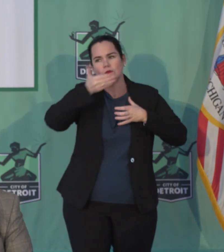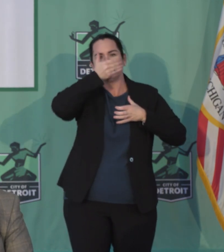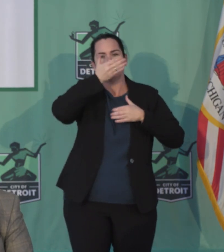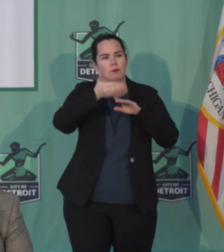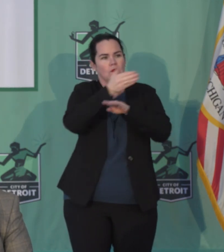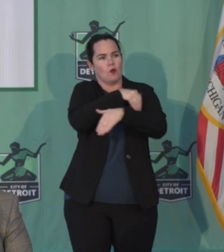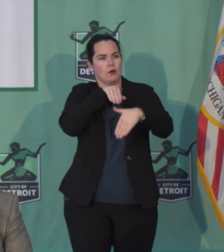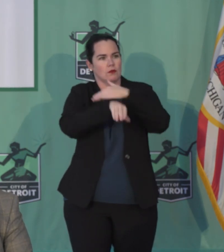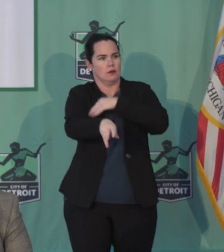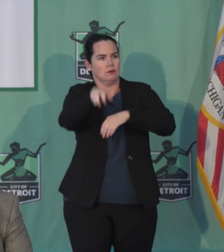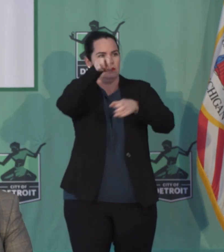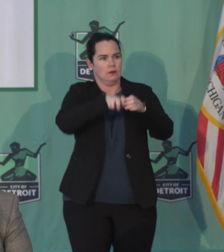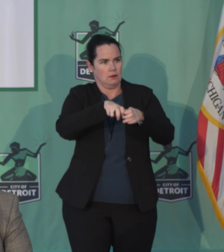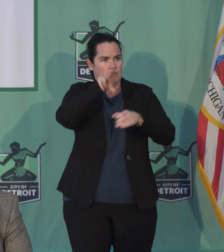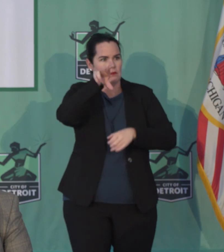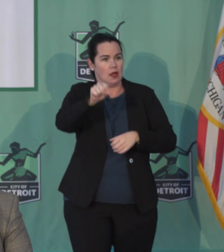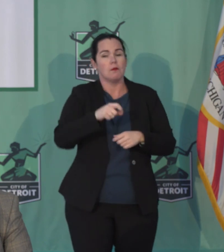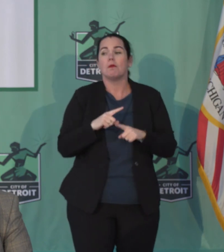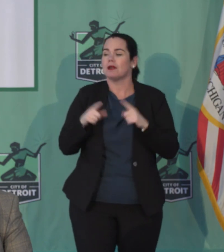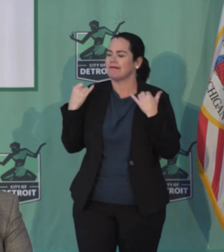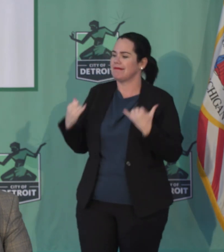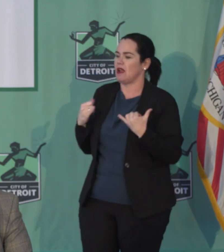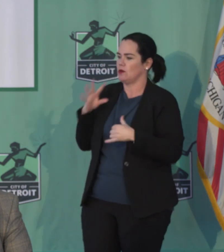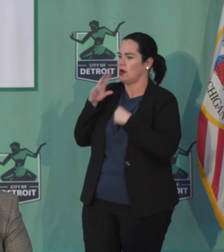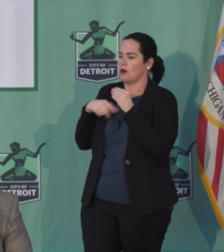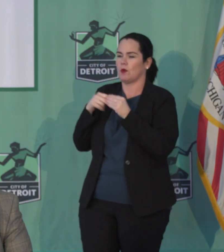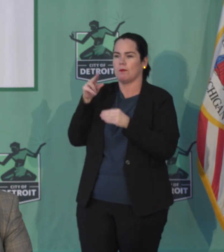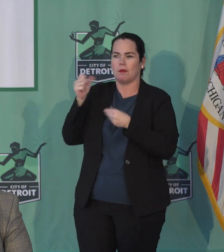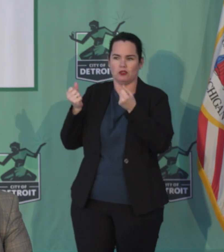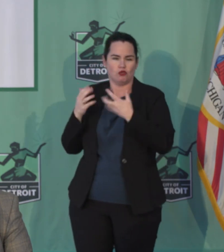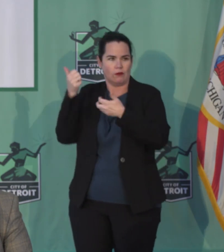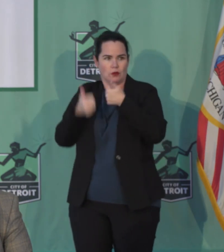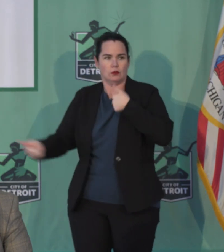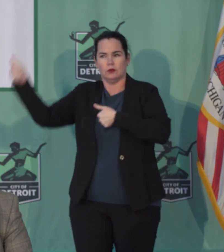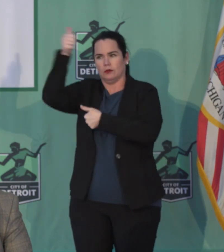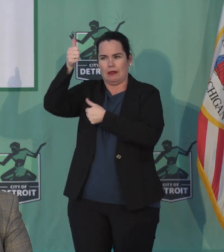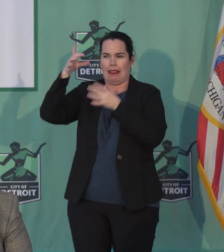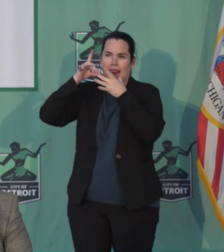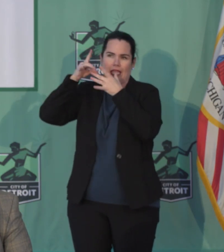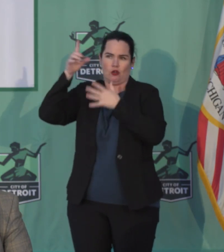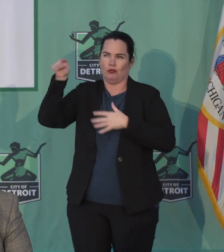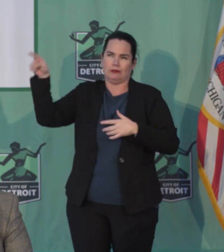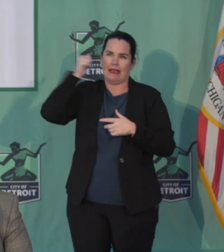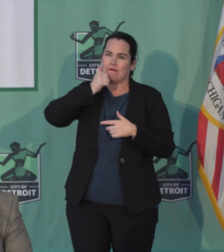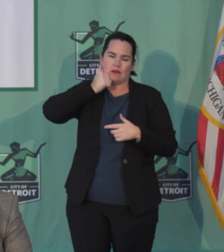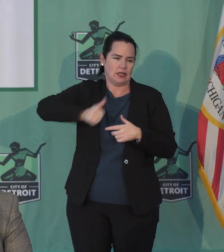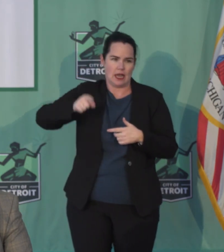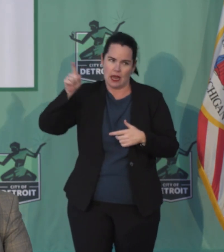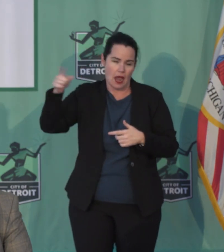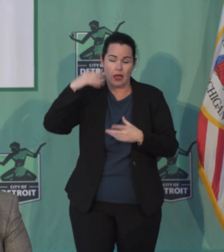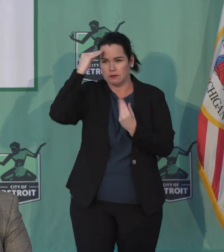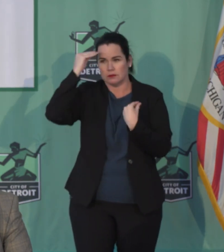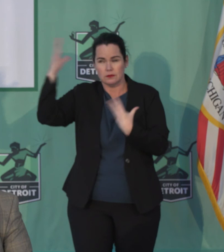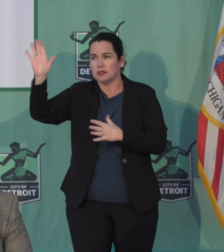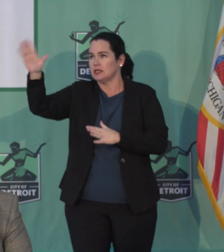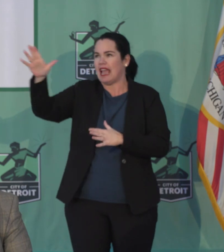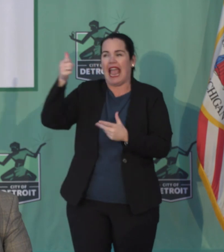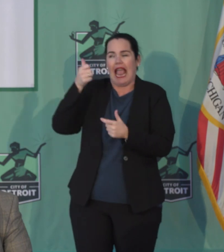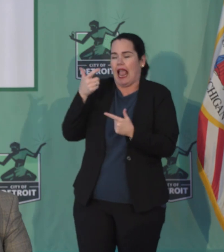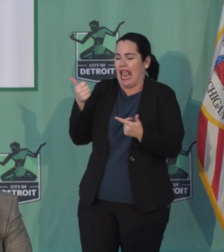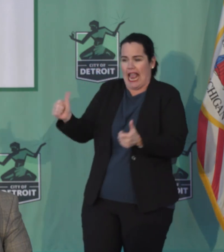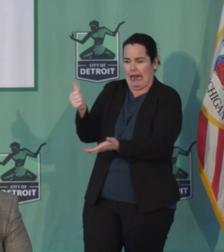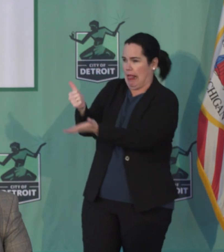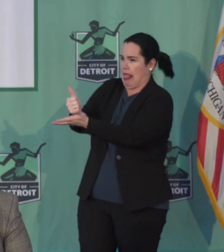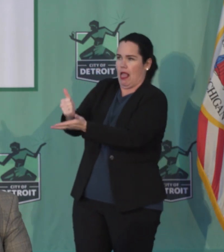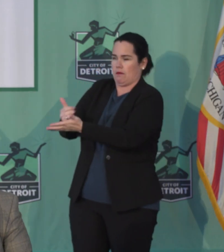we're talking to the DDOT leadership, the drivers union leadership, every day, and I've told them absolutely anything I can